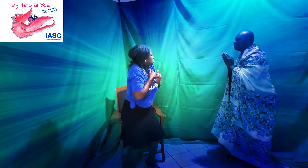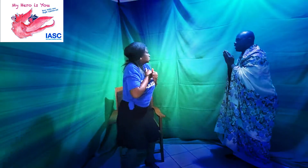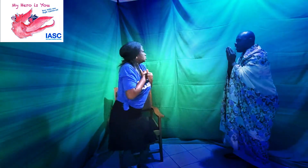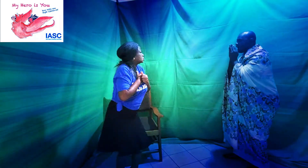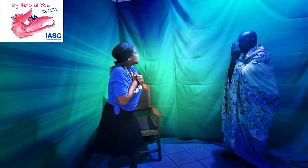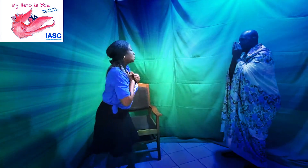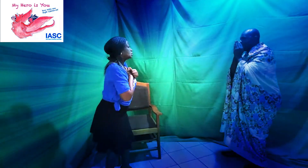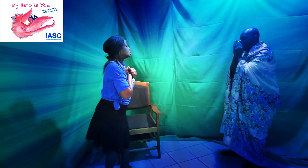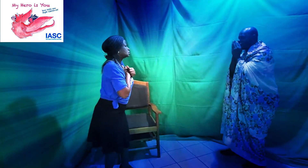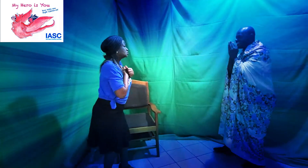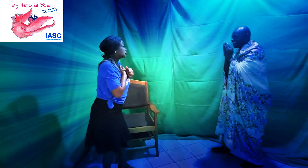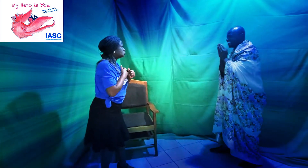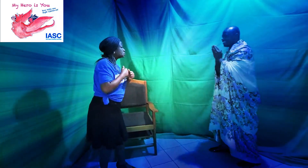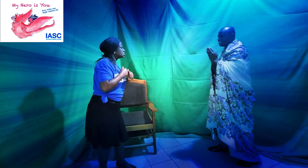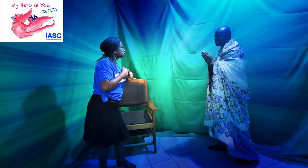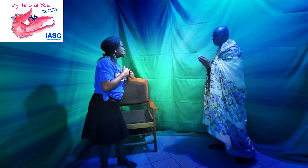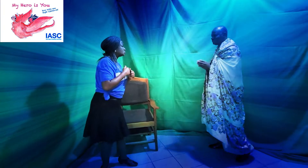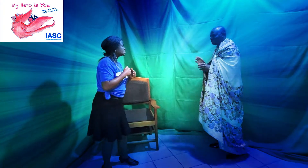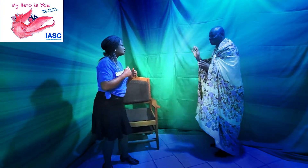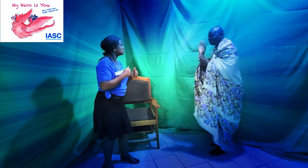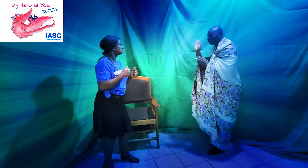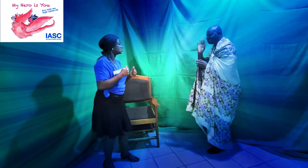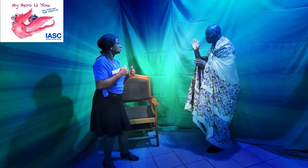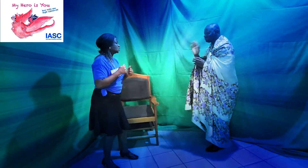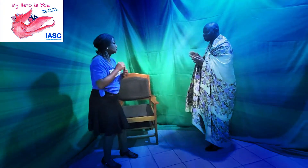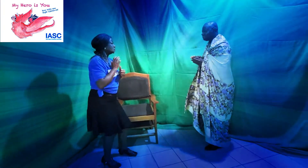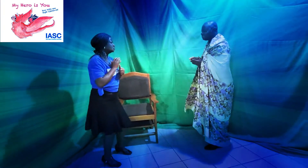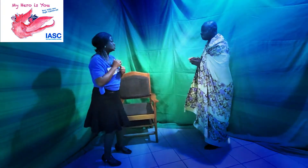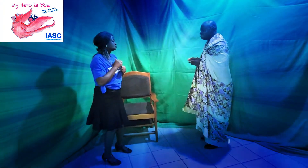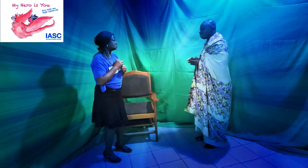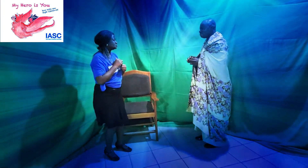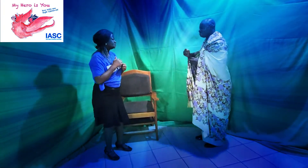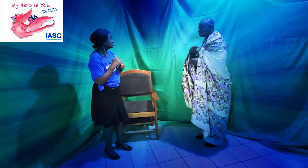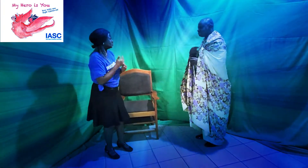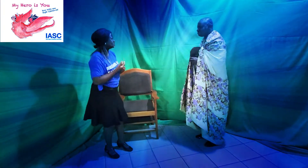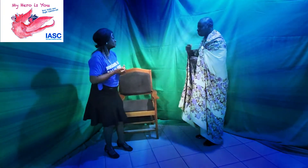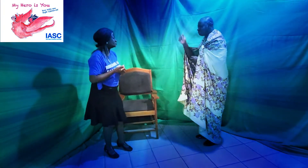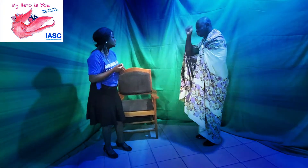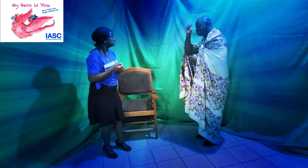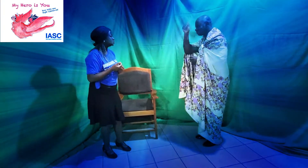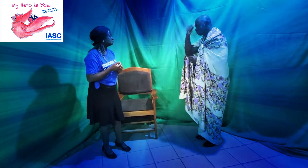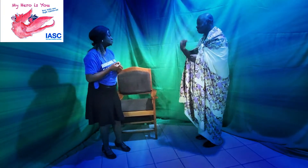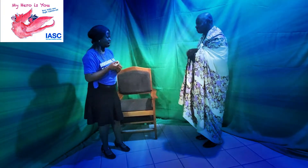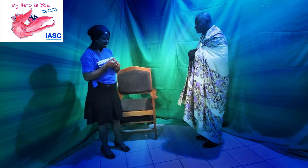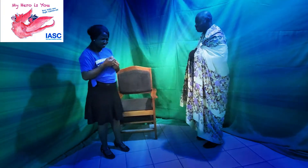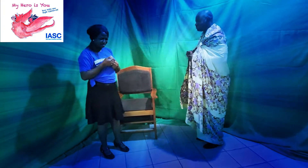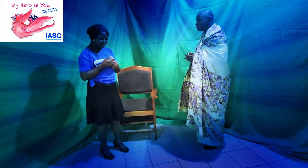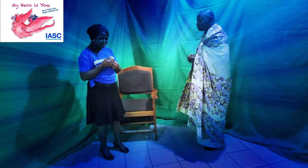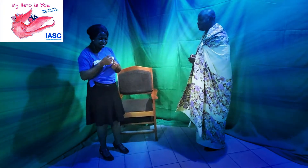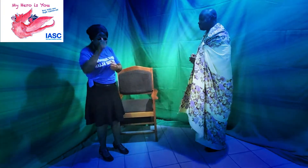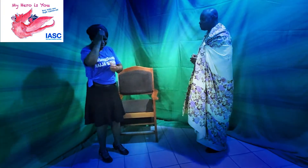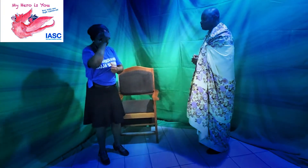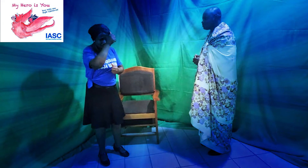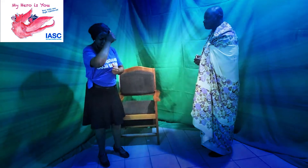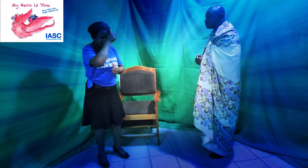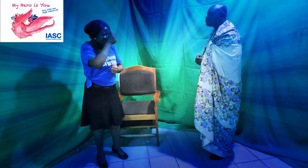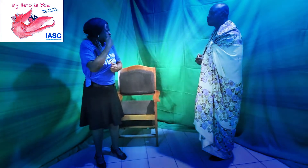What are you? Gasped Sarah. I'm Ario, he